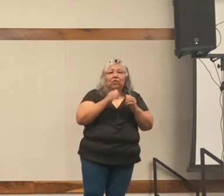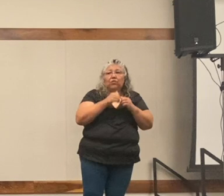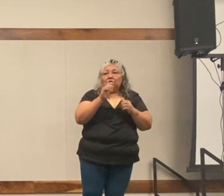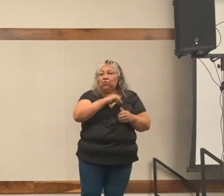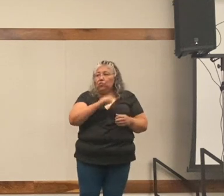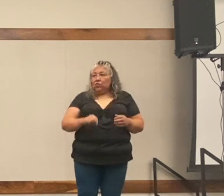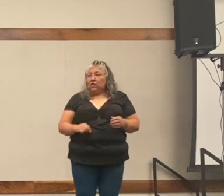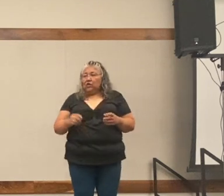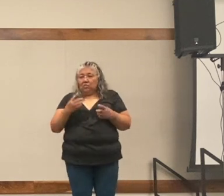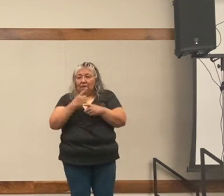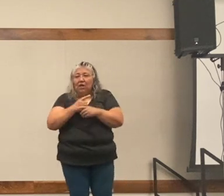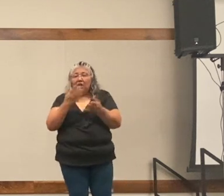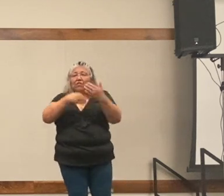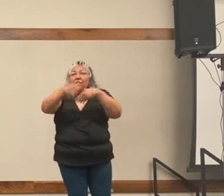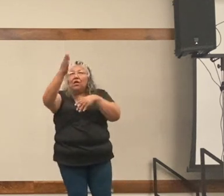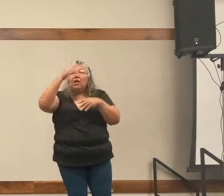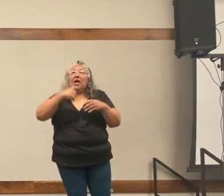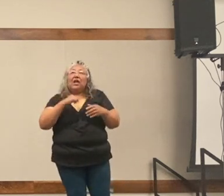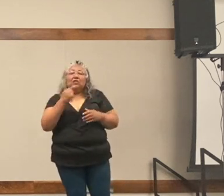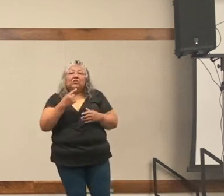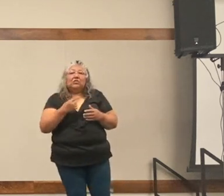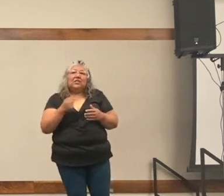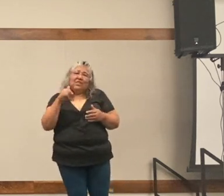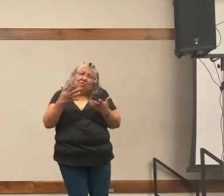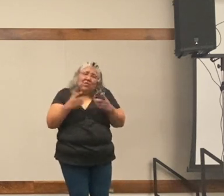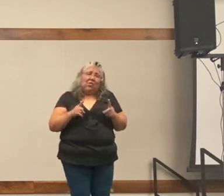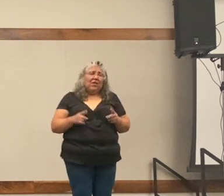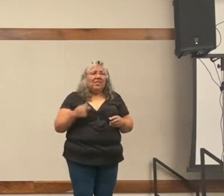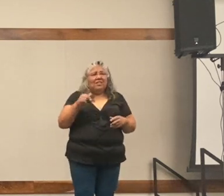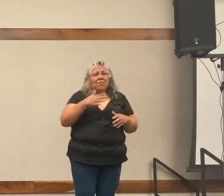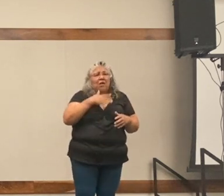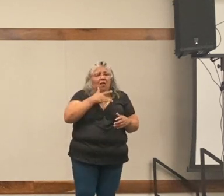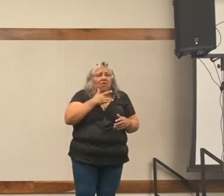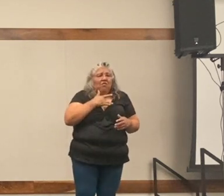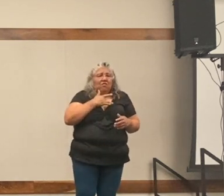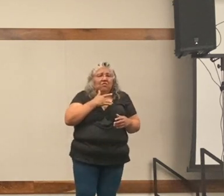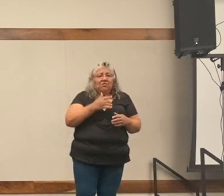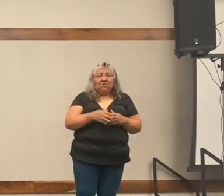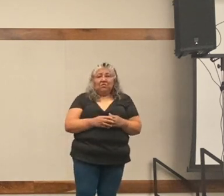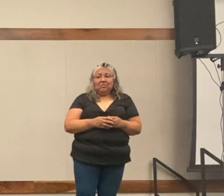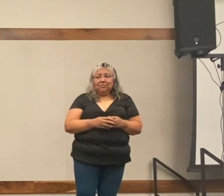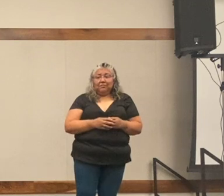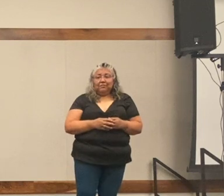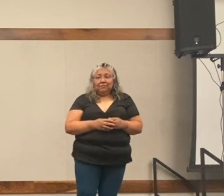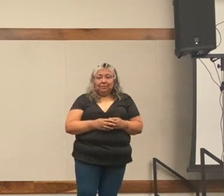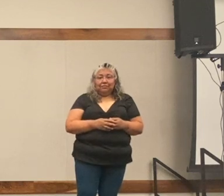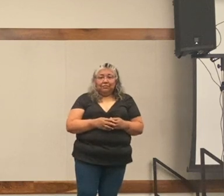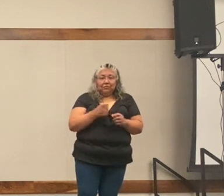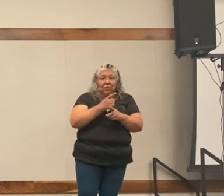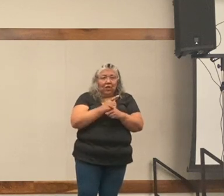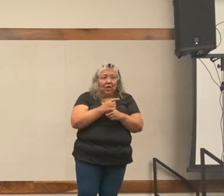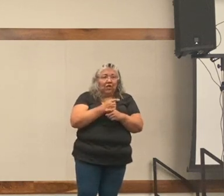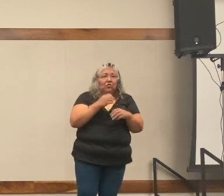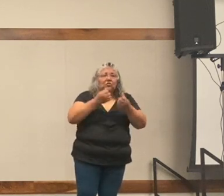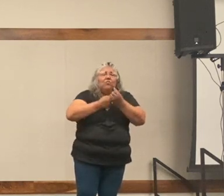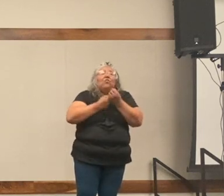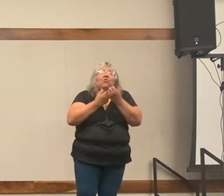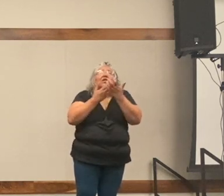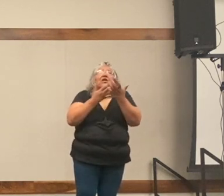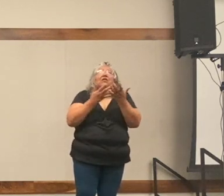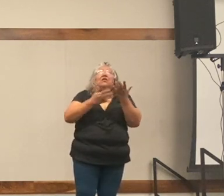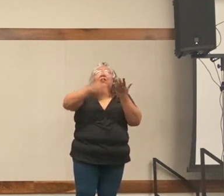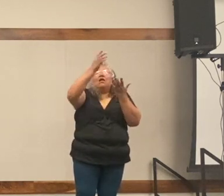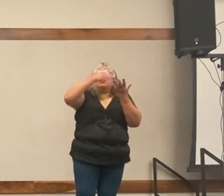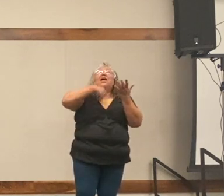Right? Heavenly Father, this is what's going on. This is my heart. This is me. Right? And you just pour it out and you say, Father, I need